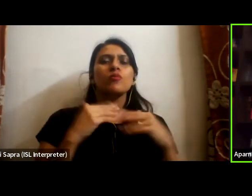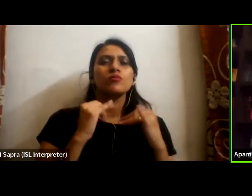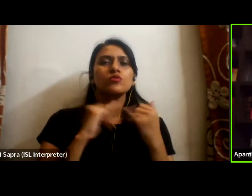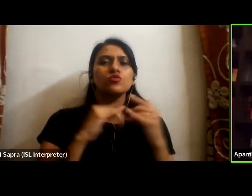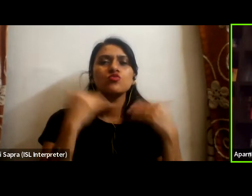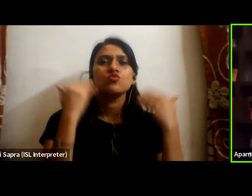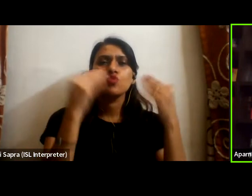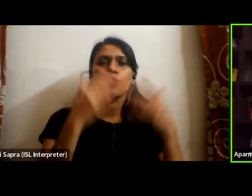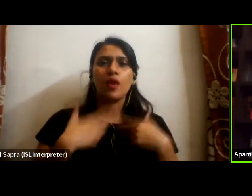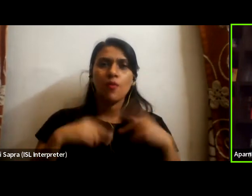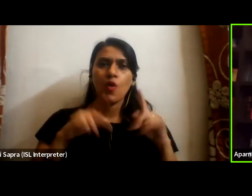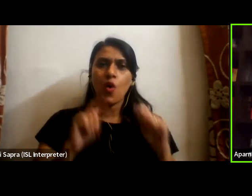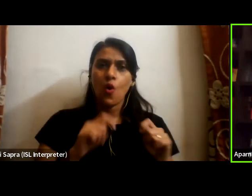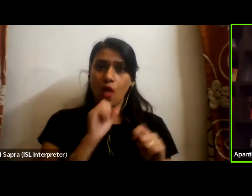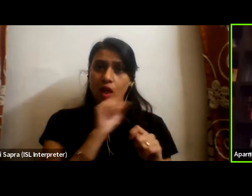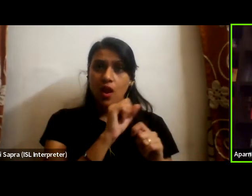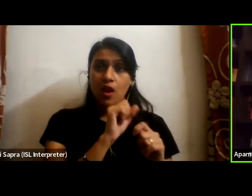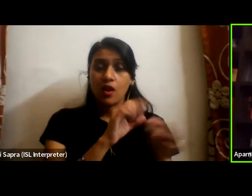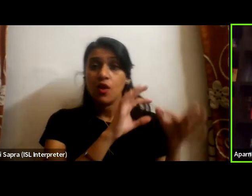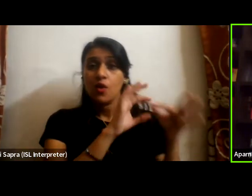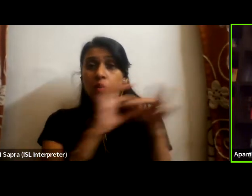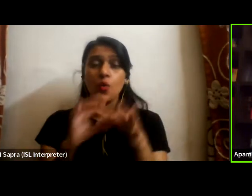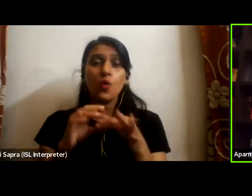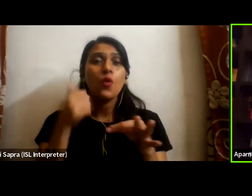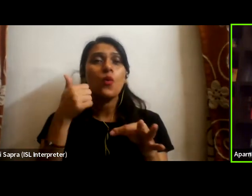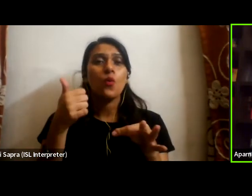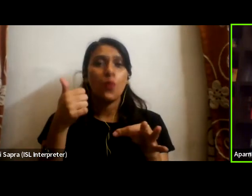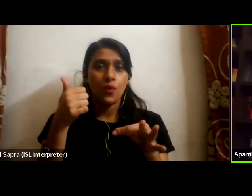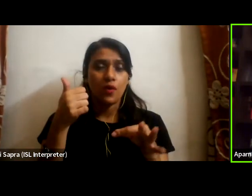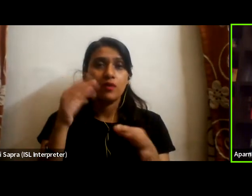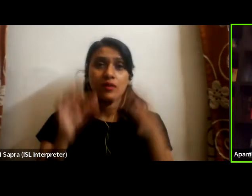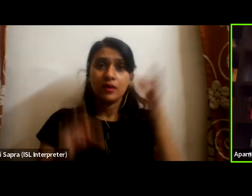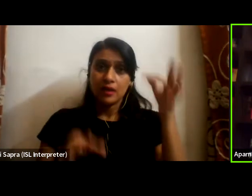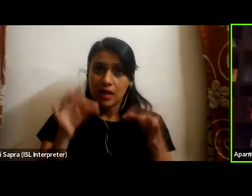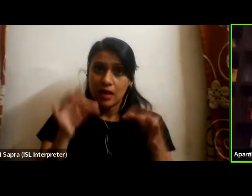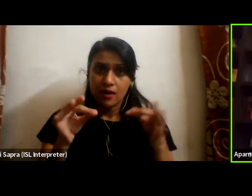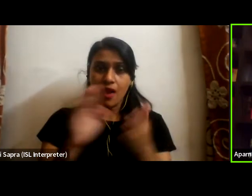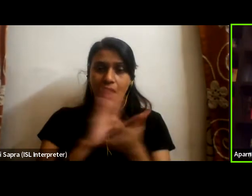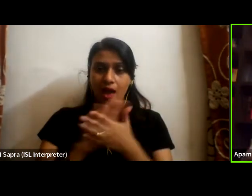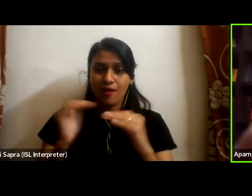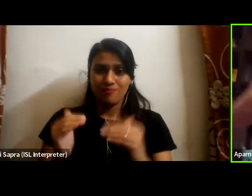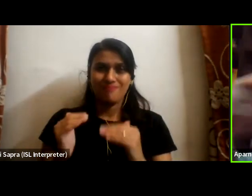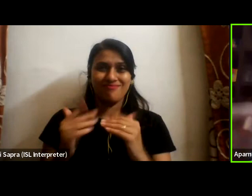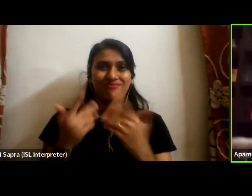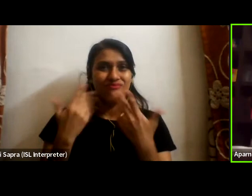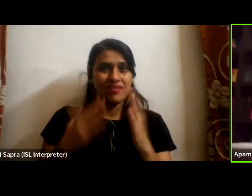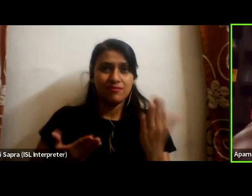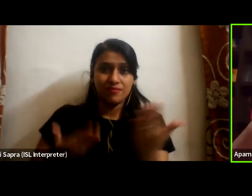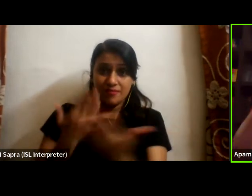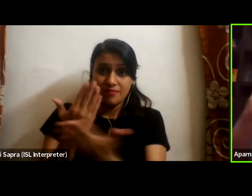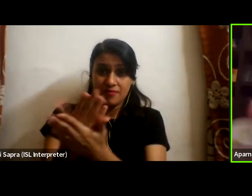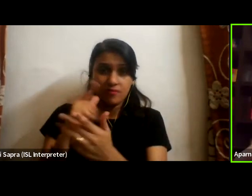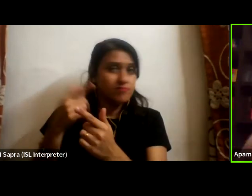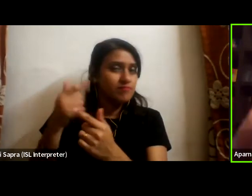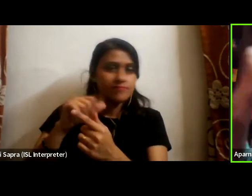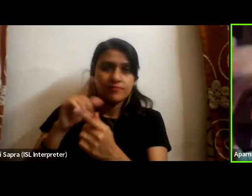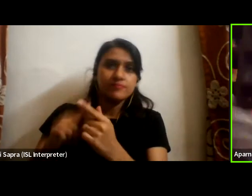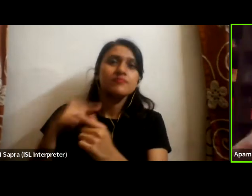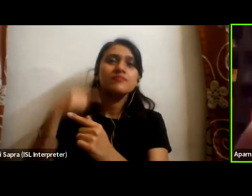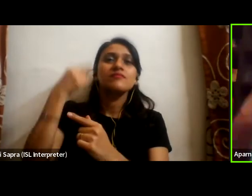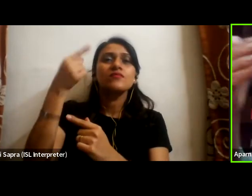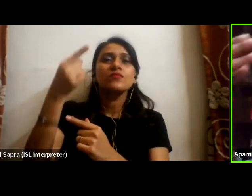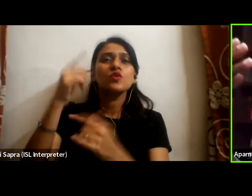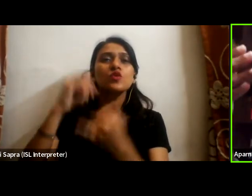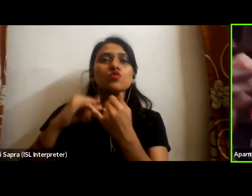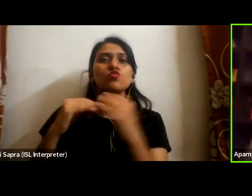to get good quality justice lower down the order in the High Court and in the trial court. That both creates a vicious cycle where people want to